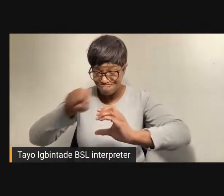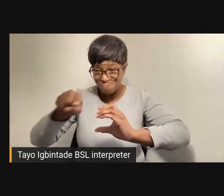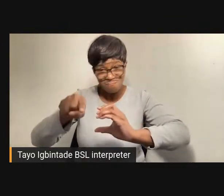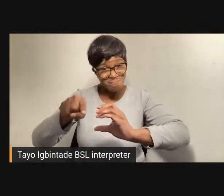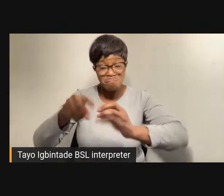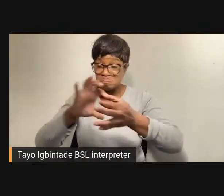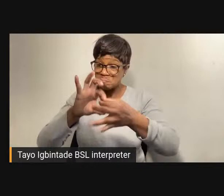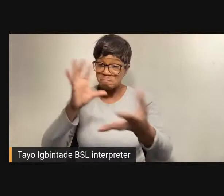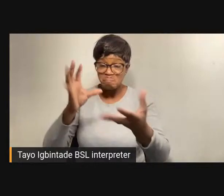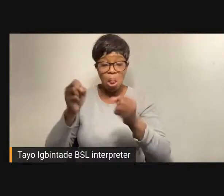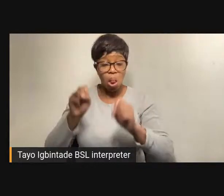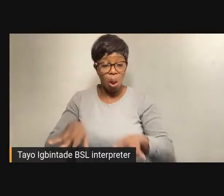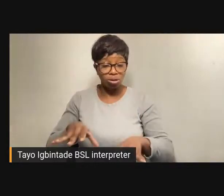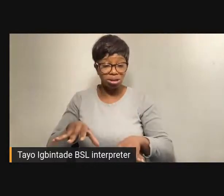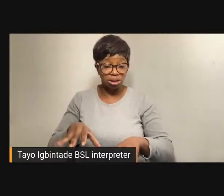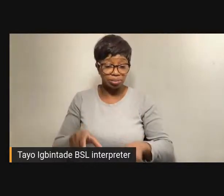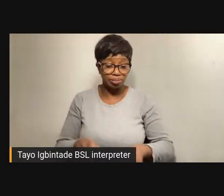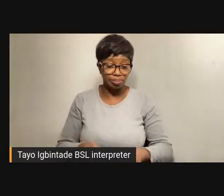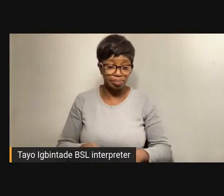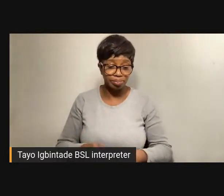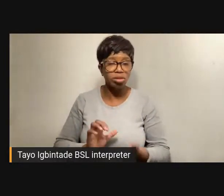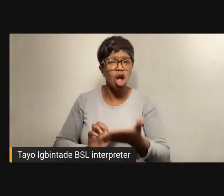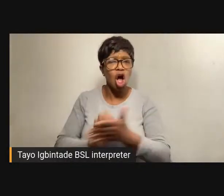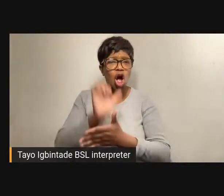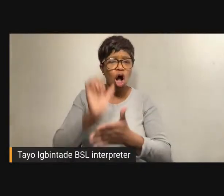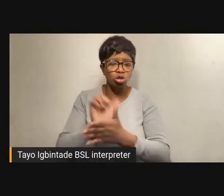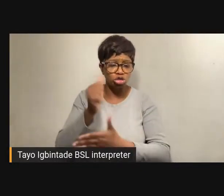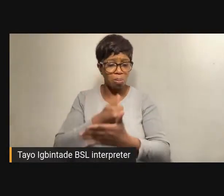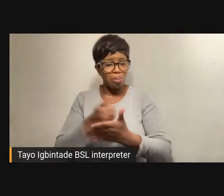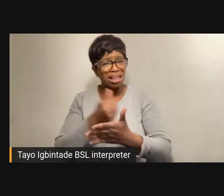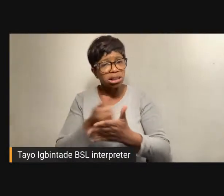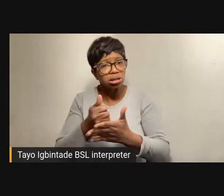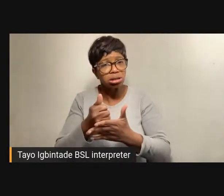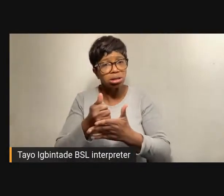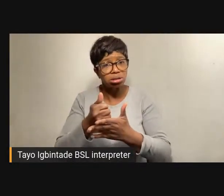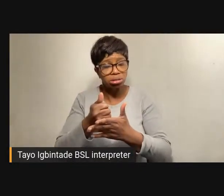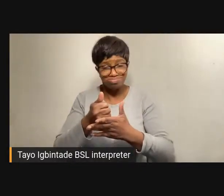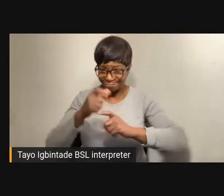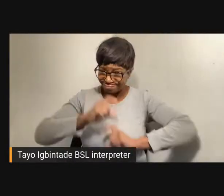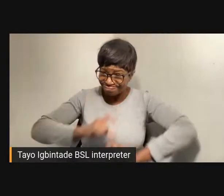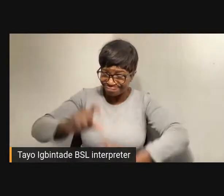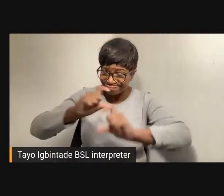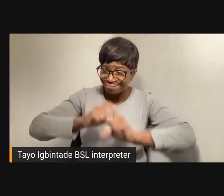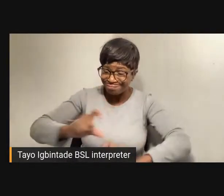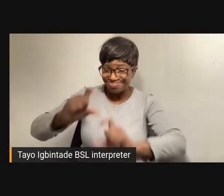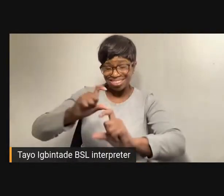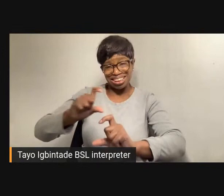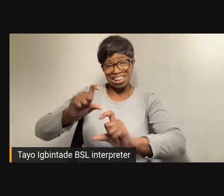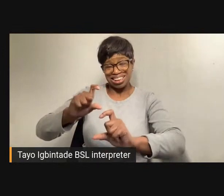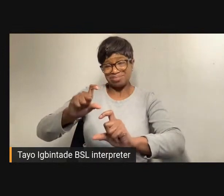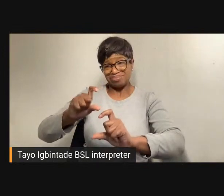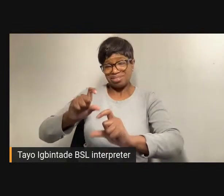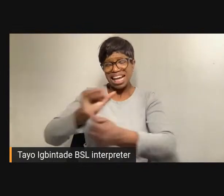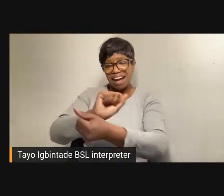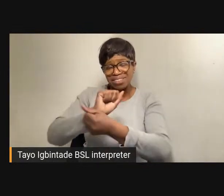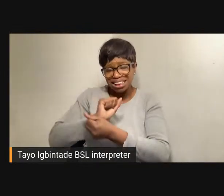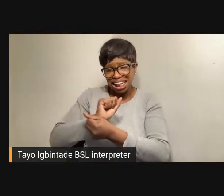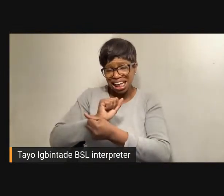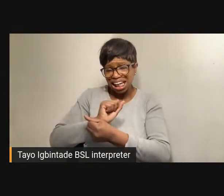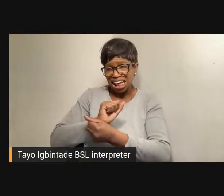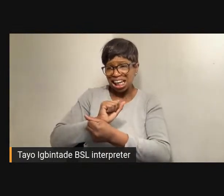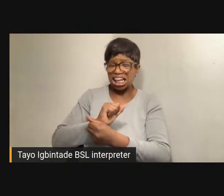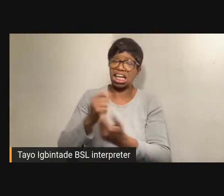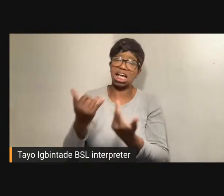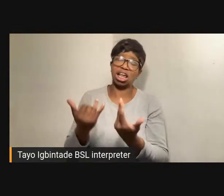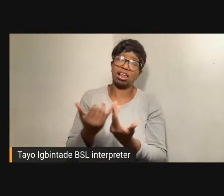lost. Cultural patterns also sustain this captivity through the language we use for who is